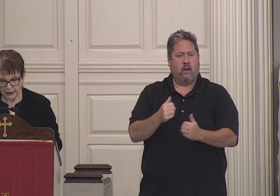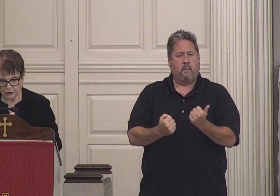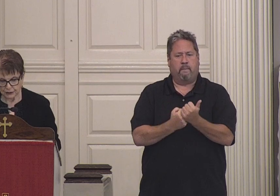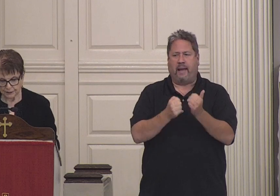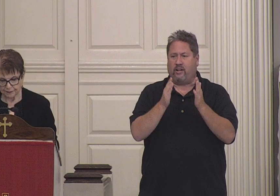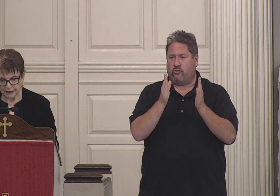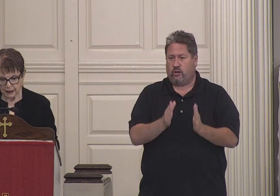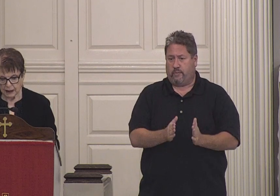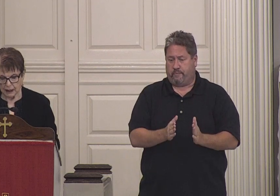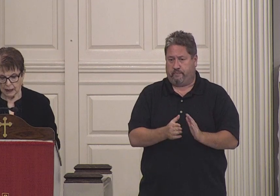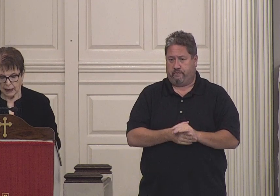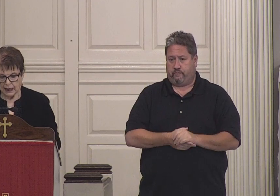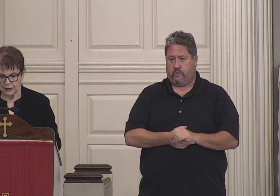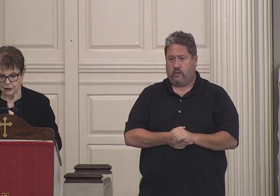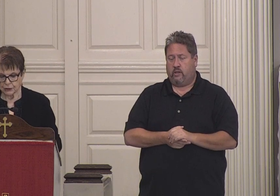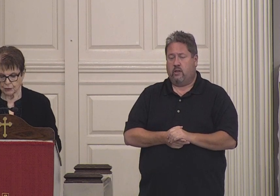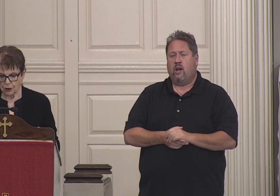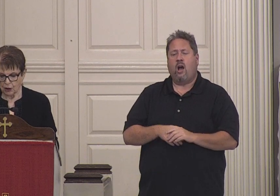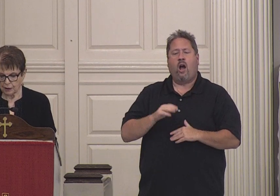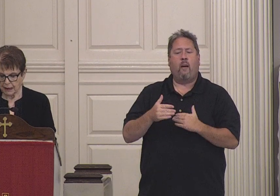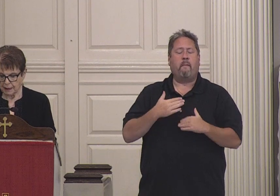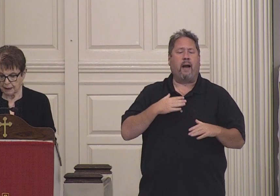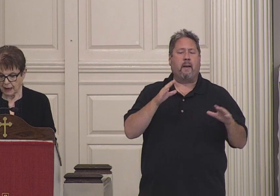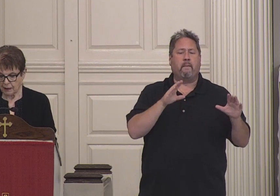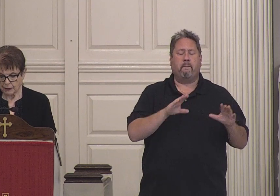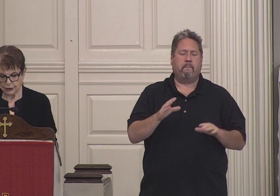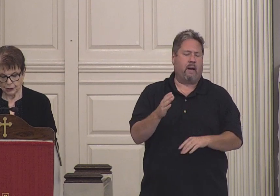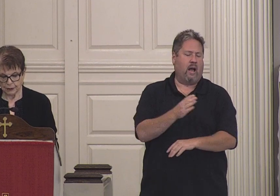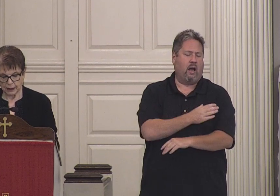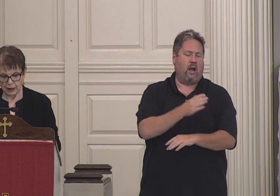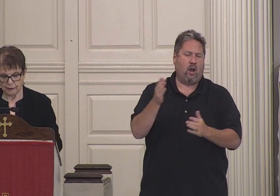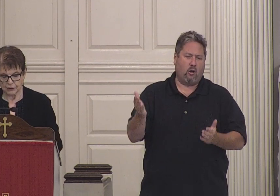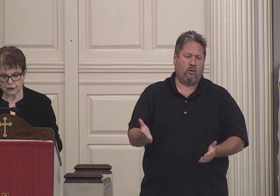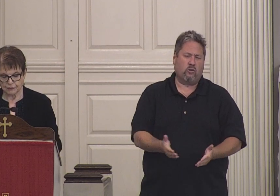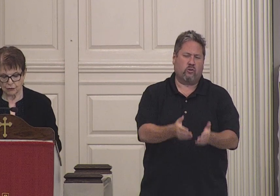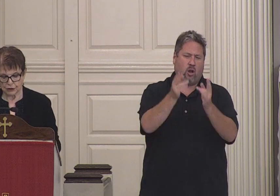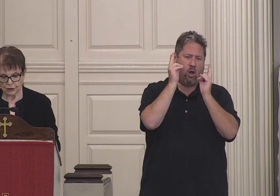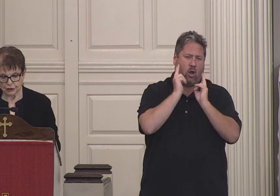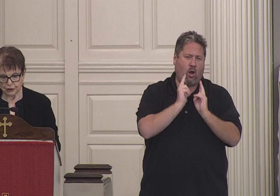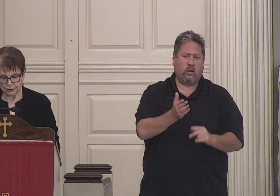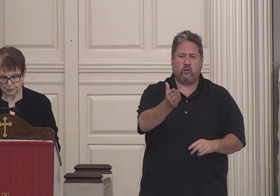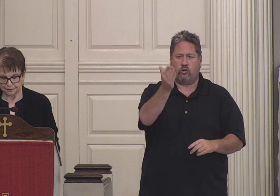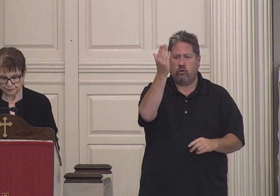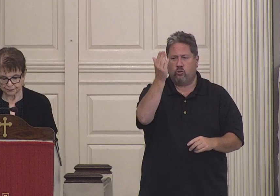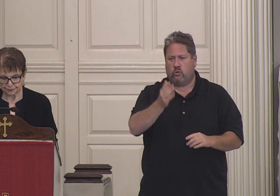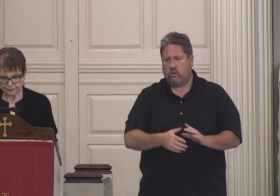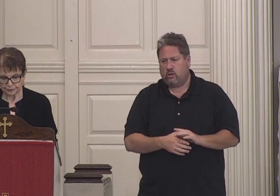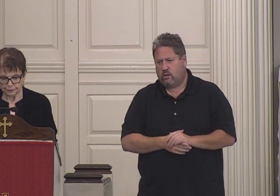powerful patron, and to do all in my power to encourage devotion.